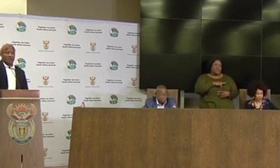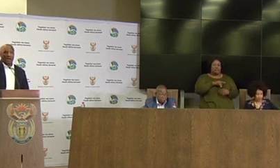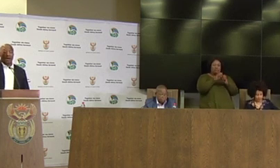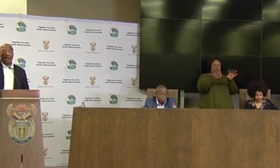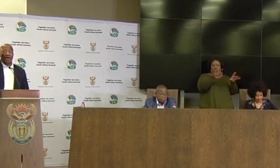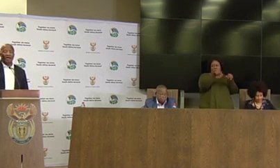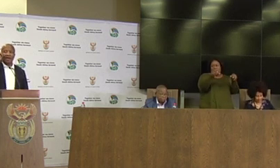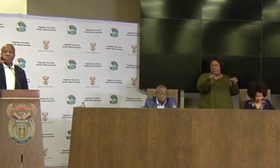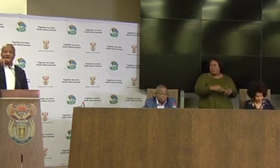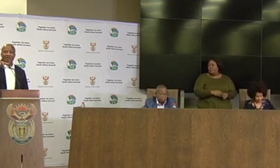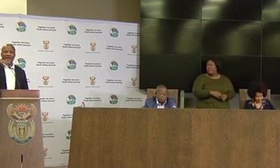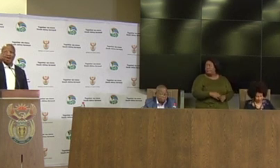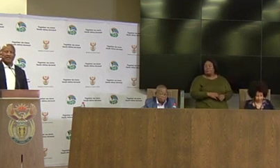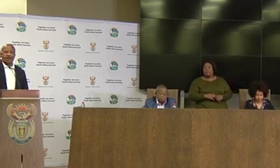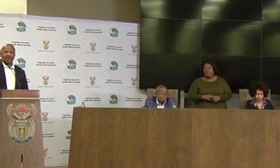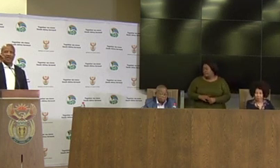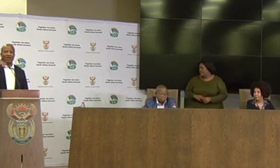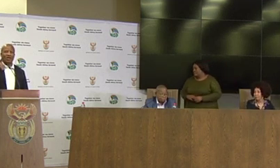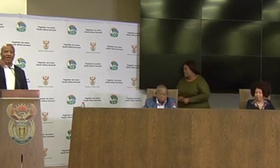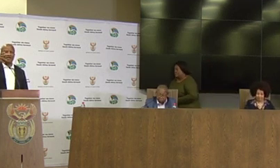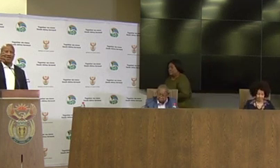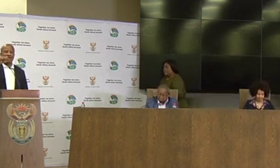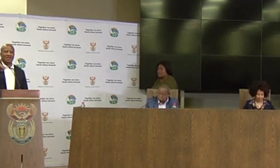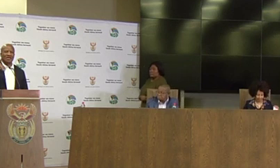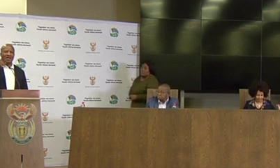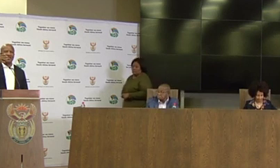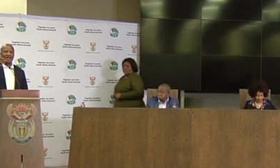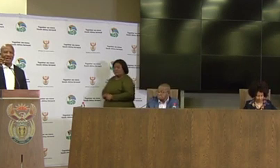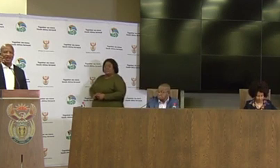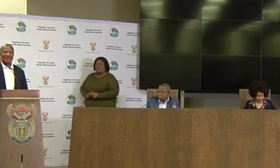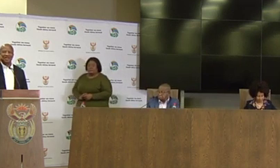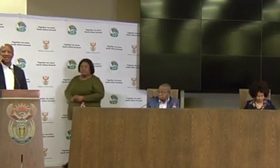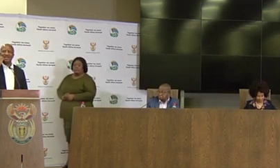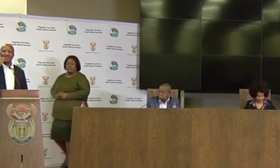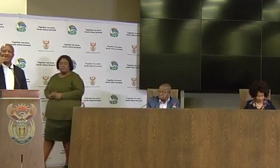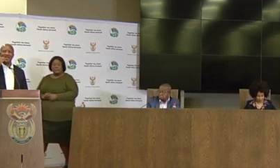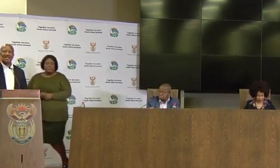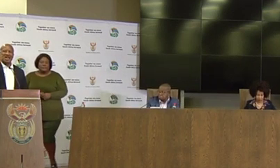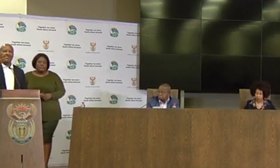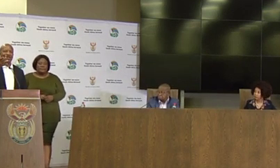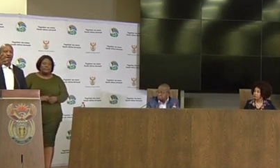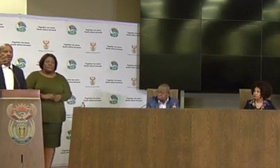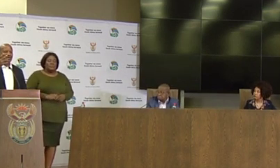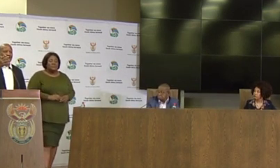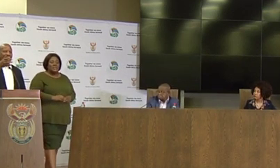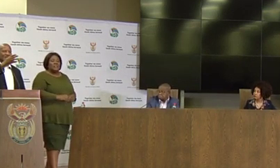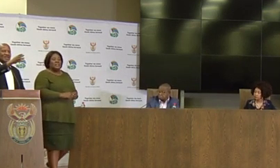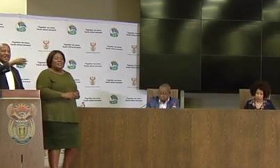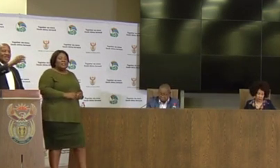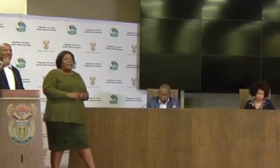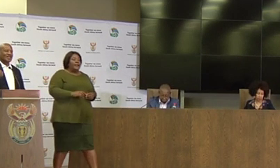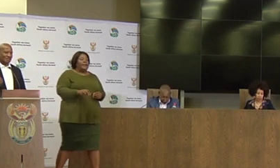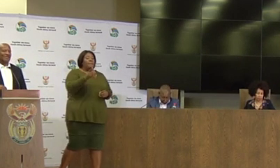Yes, and that would be the last round, and the only reason we're taking a third round is because we didn't have volumes of